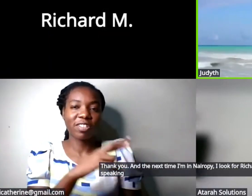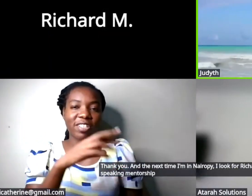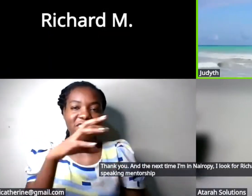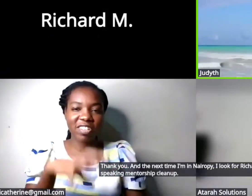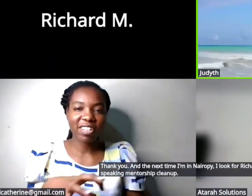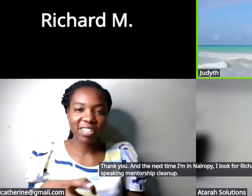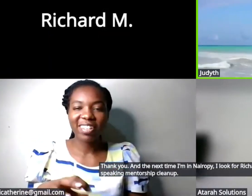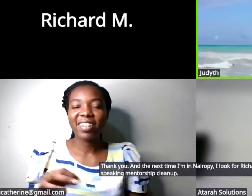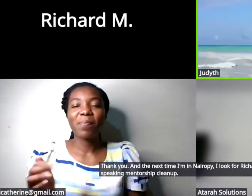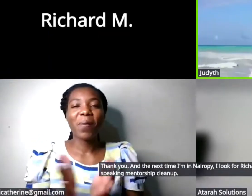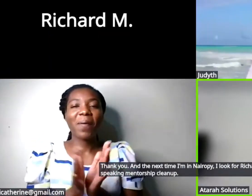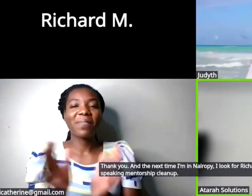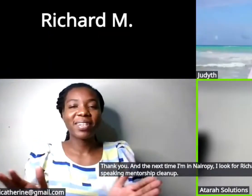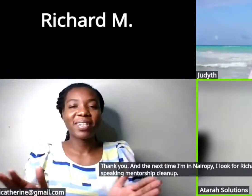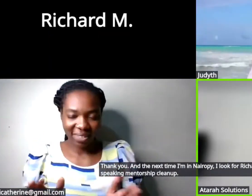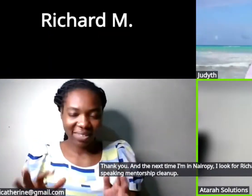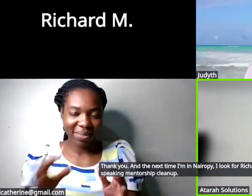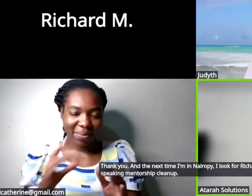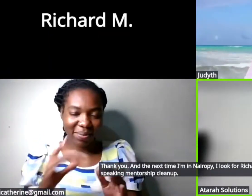cleanup.